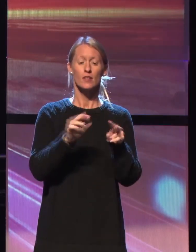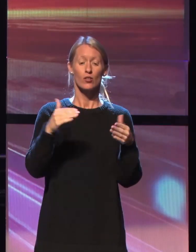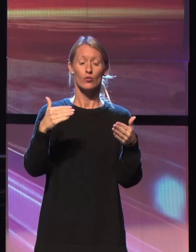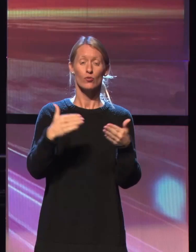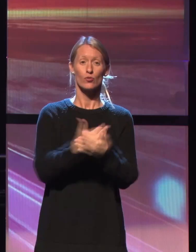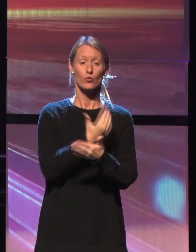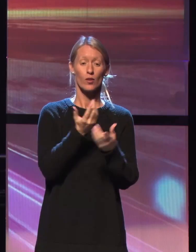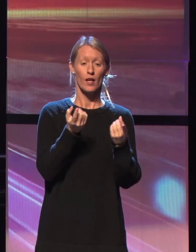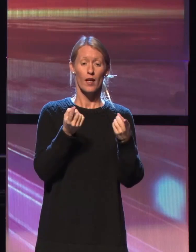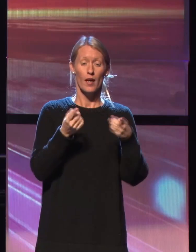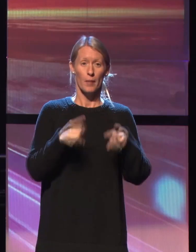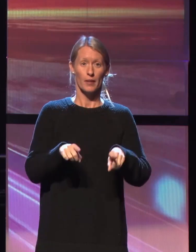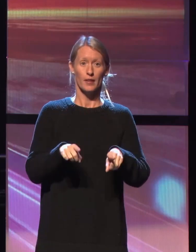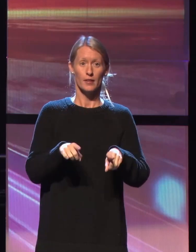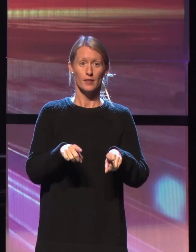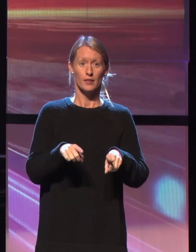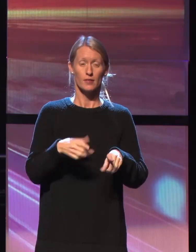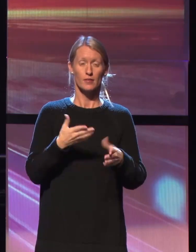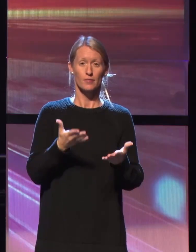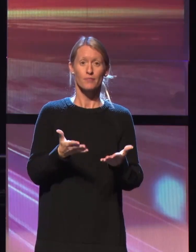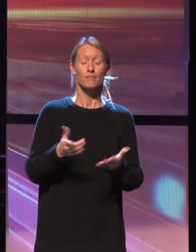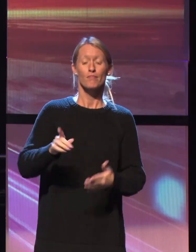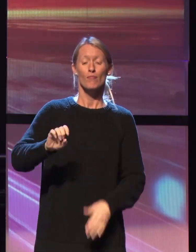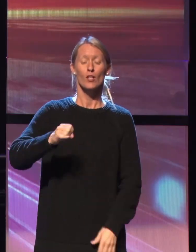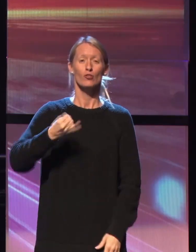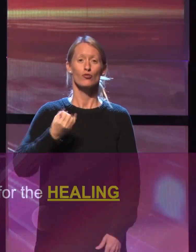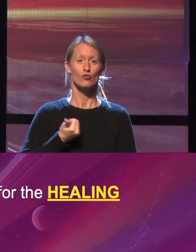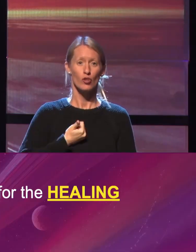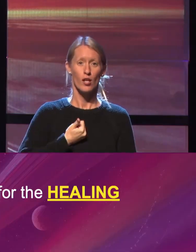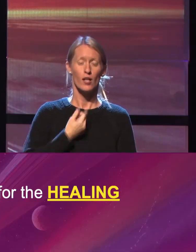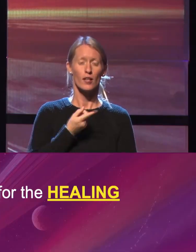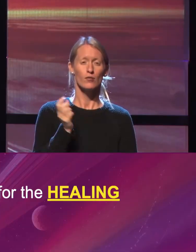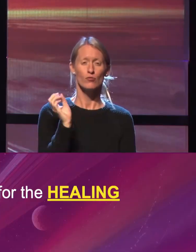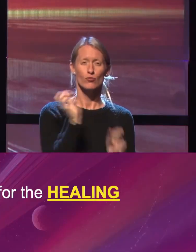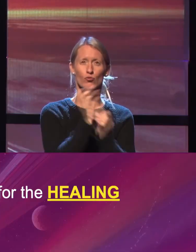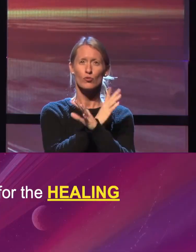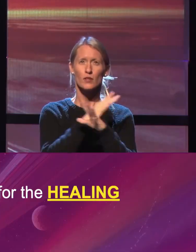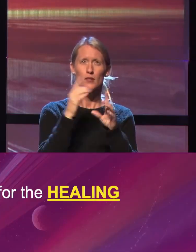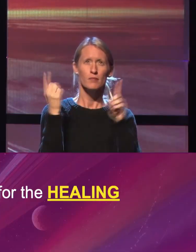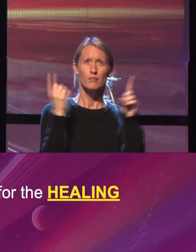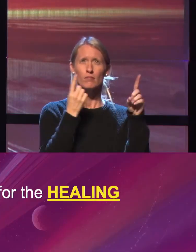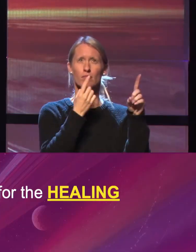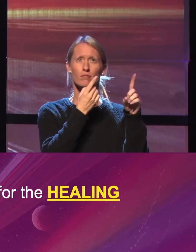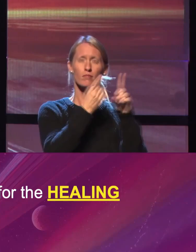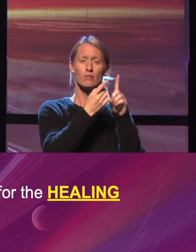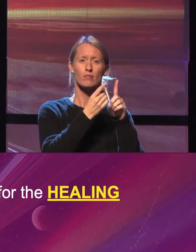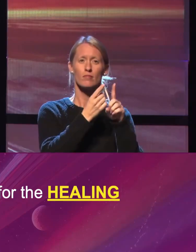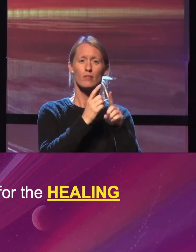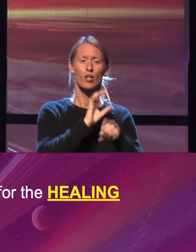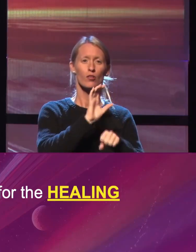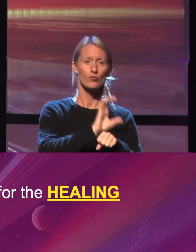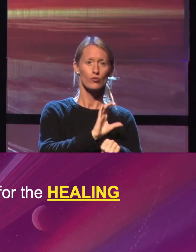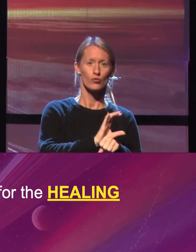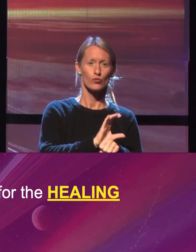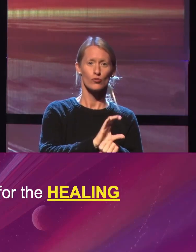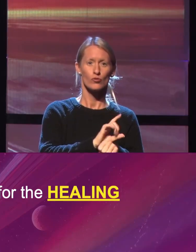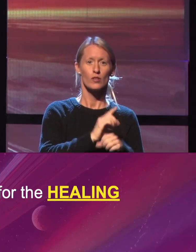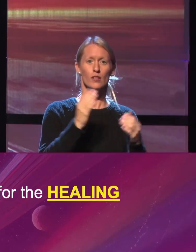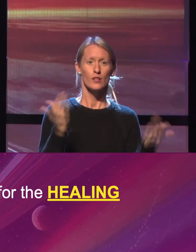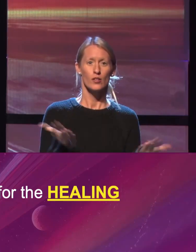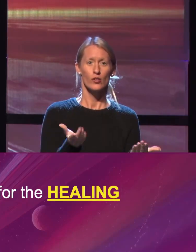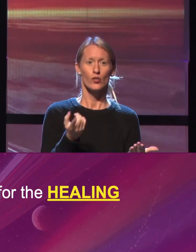here. Another thing that John dreamed about the church was that John dreamed of a church that existed for the healing of the